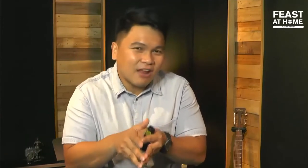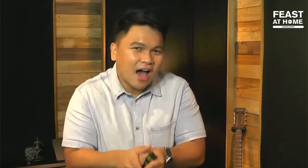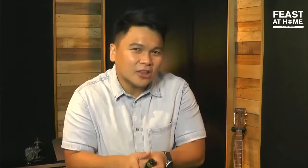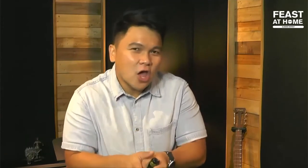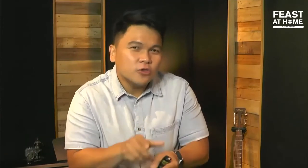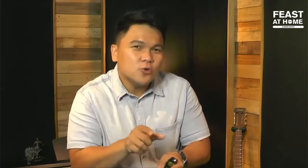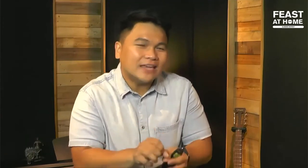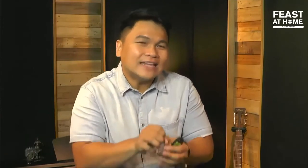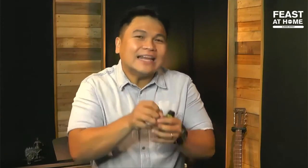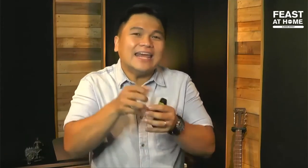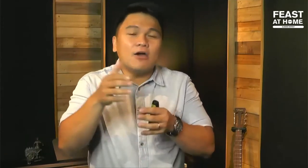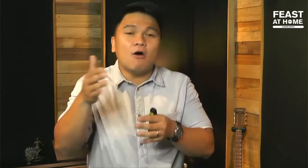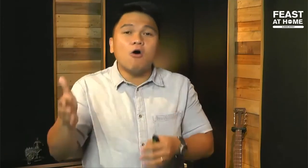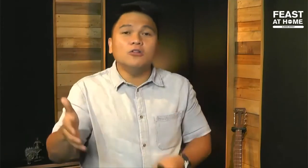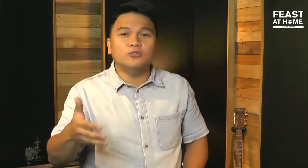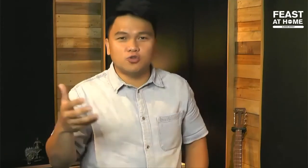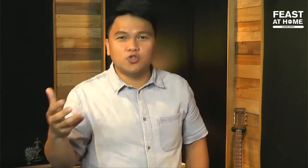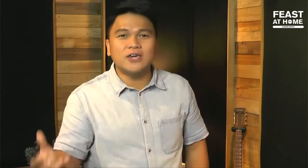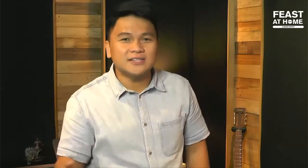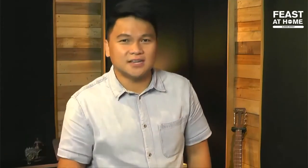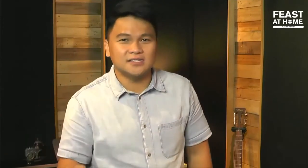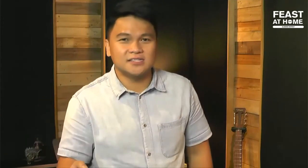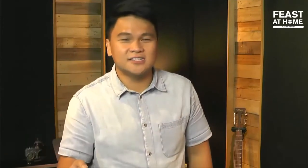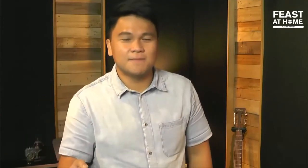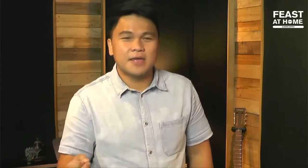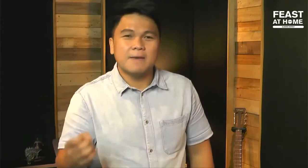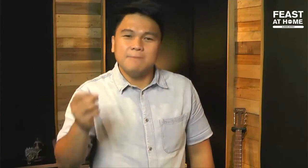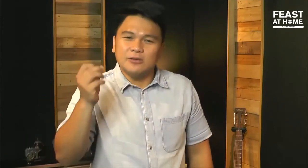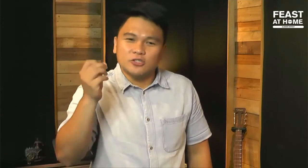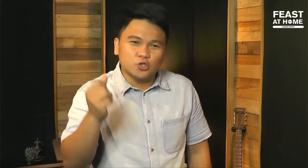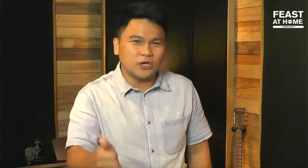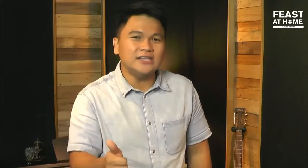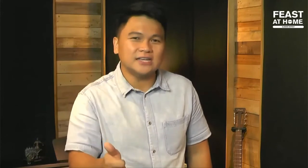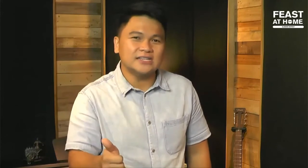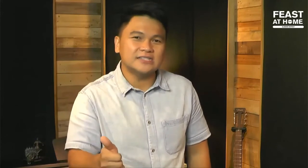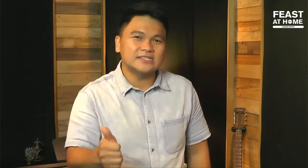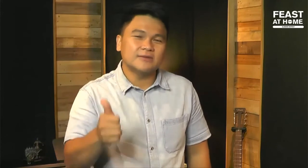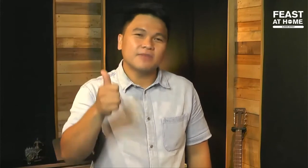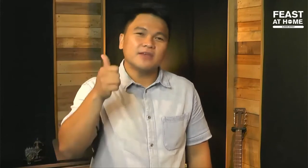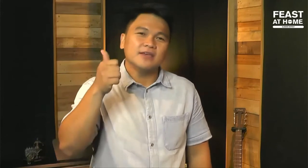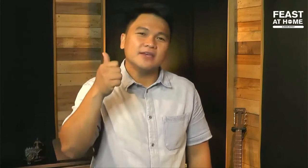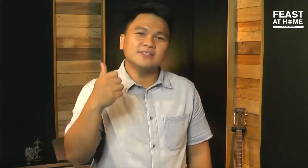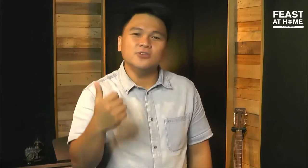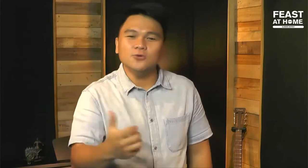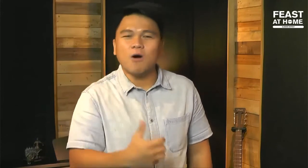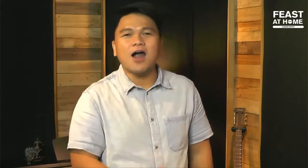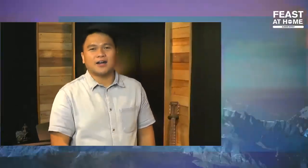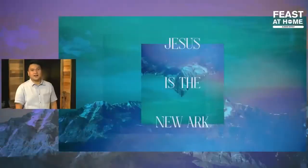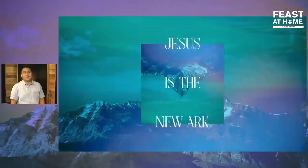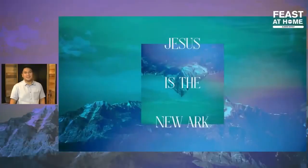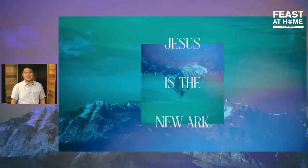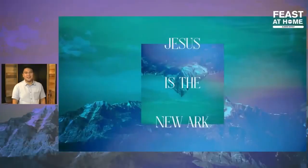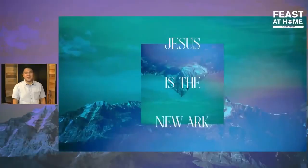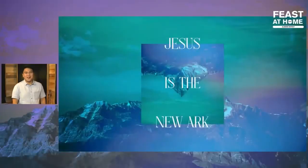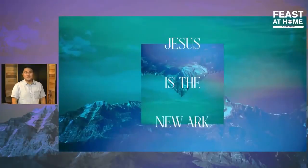that flood, you can cling on to Jesus, because Jesus is the new